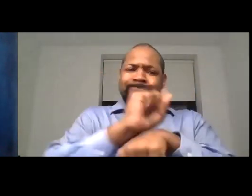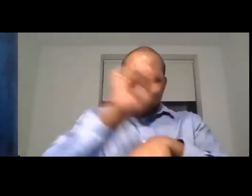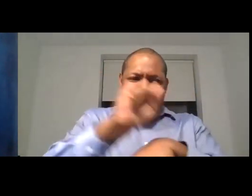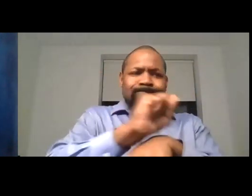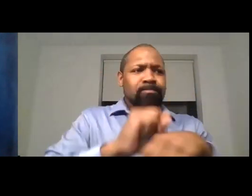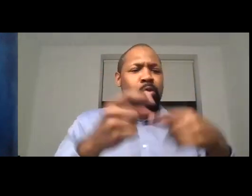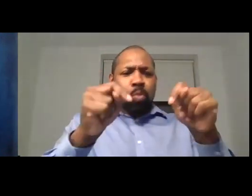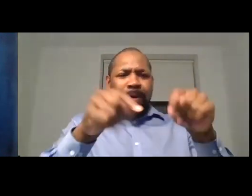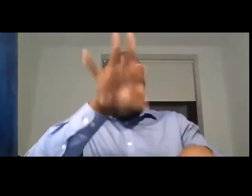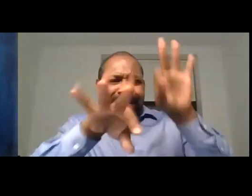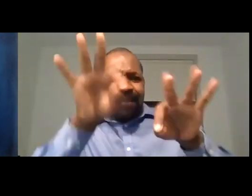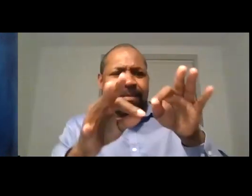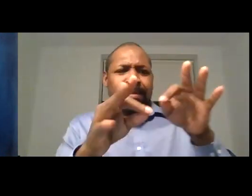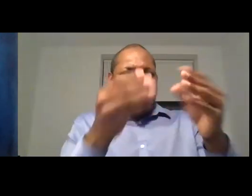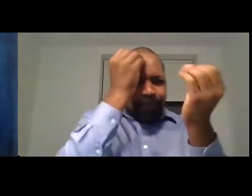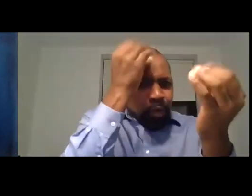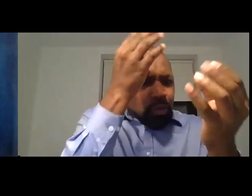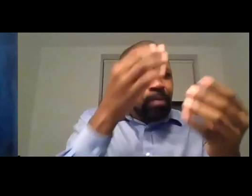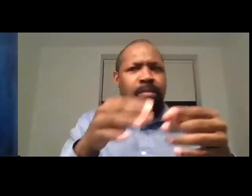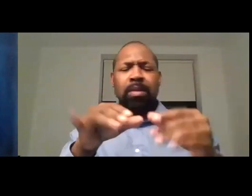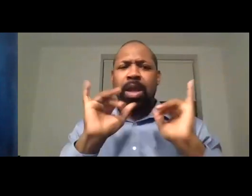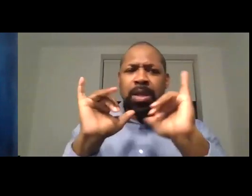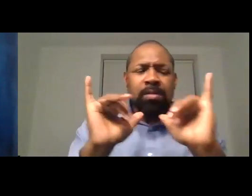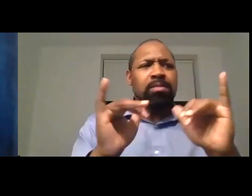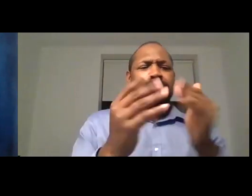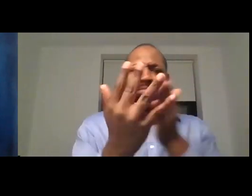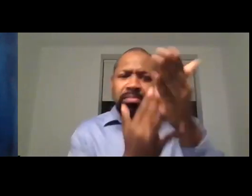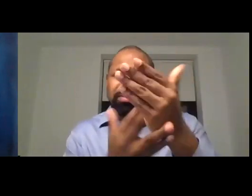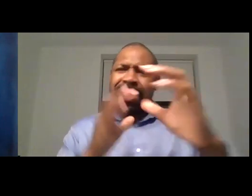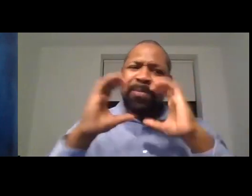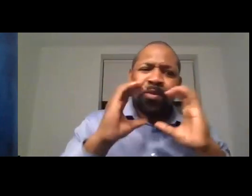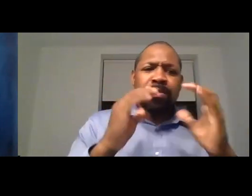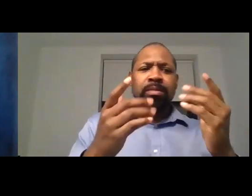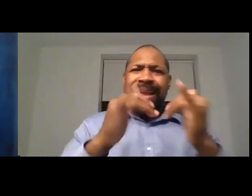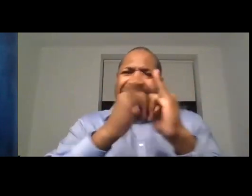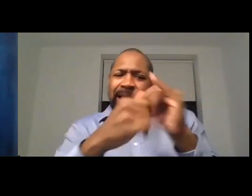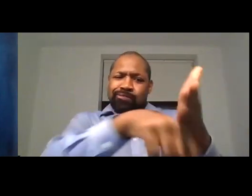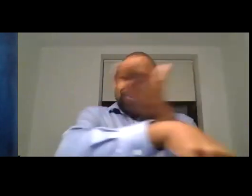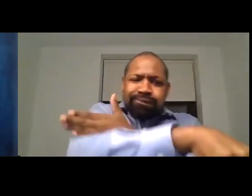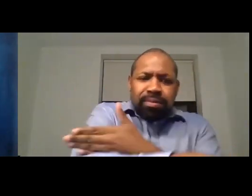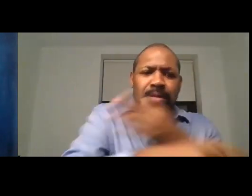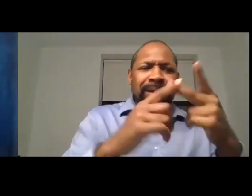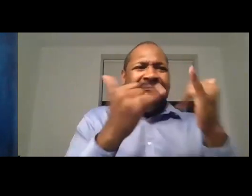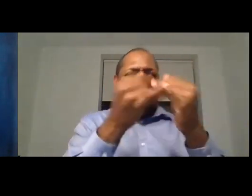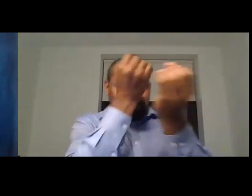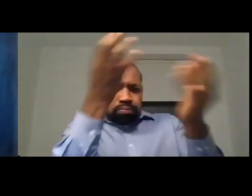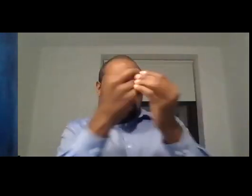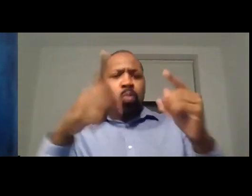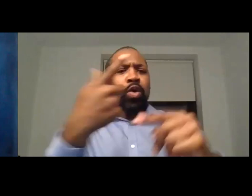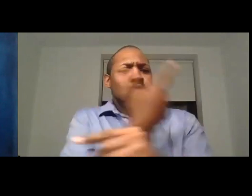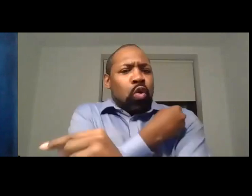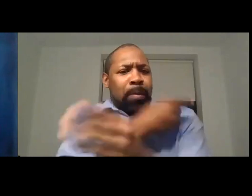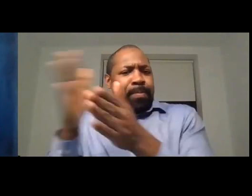for that. So Mike Bear has been working really hard in finding the right information, working through and communicating